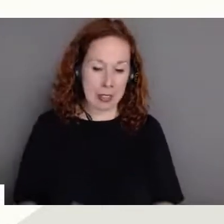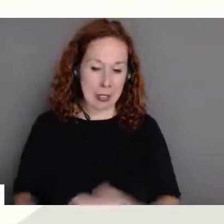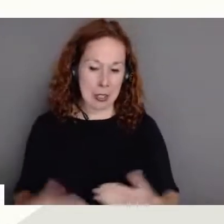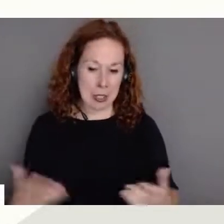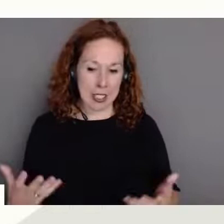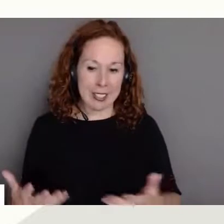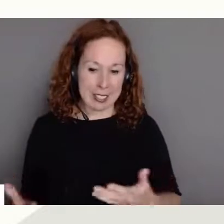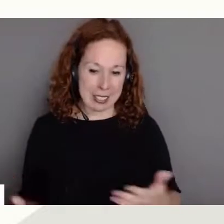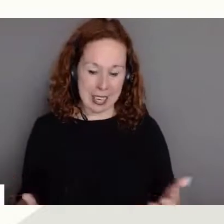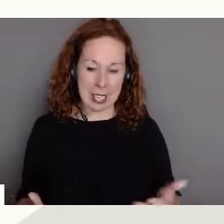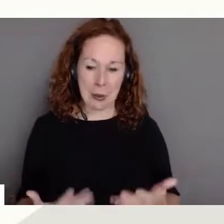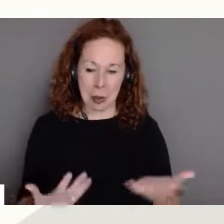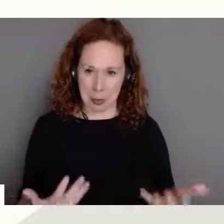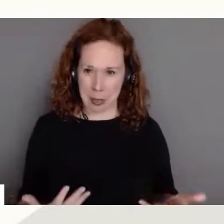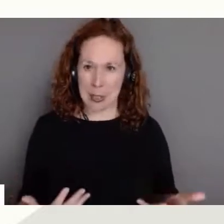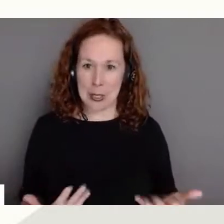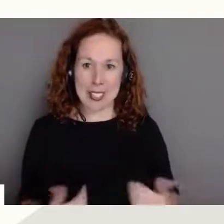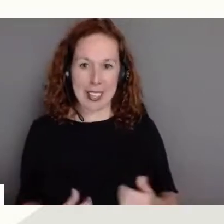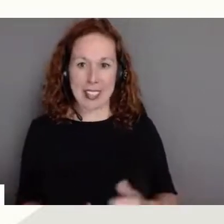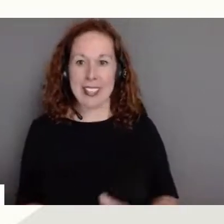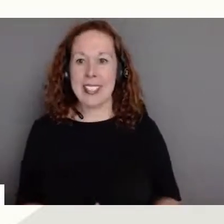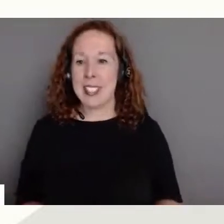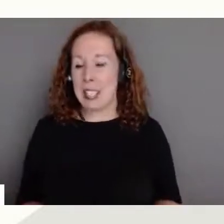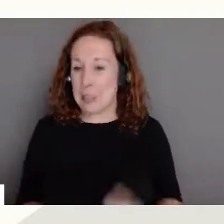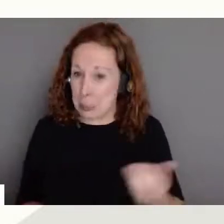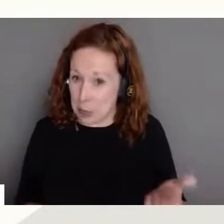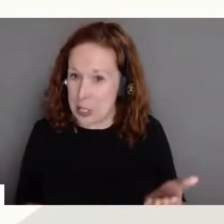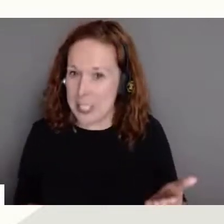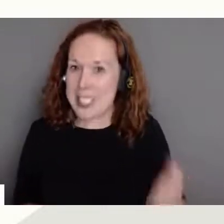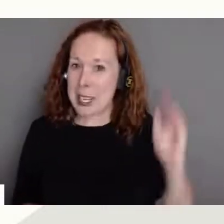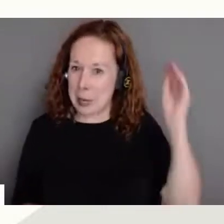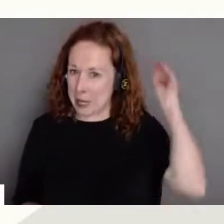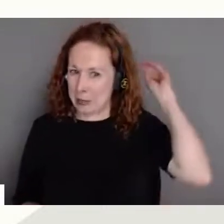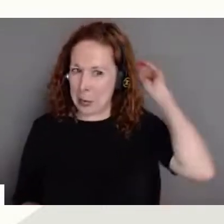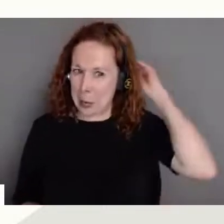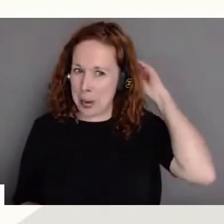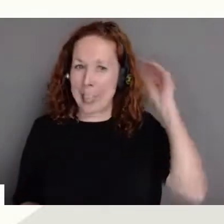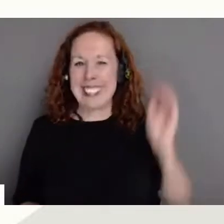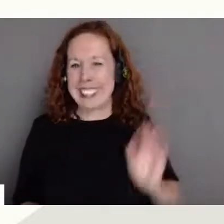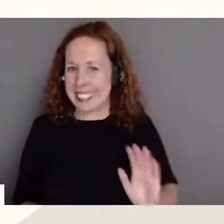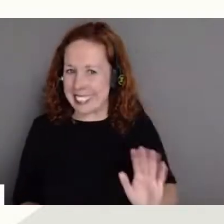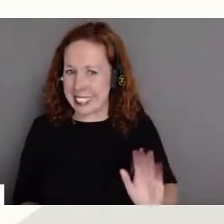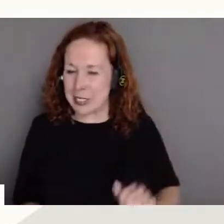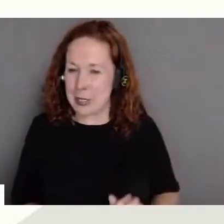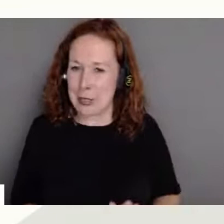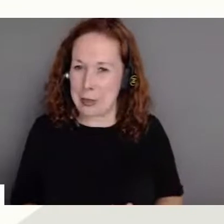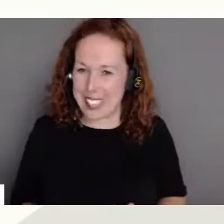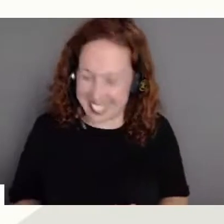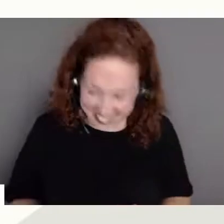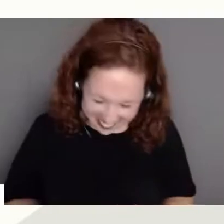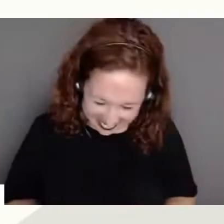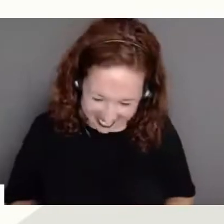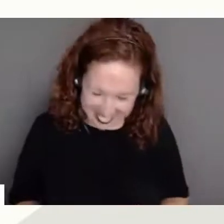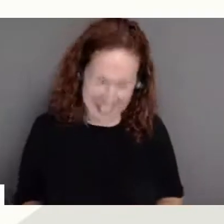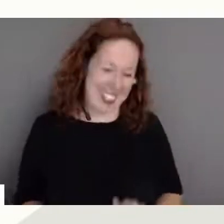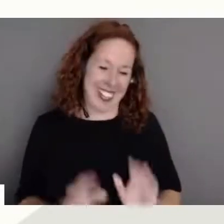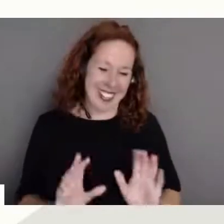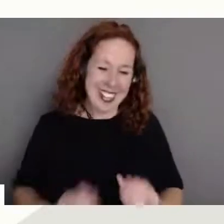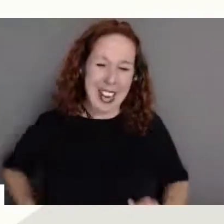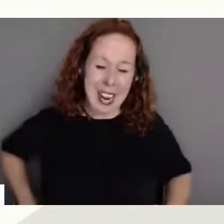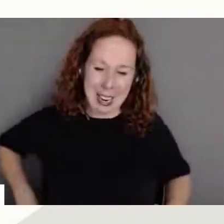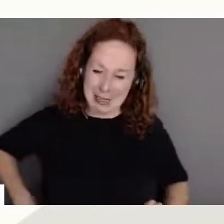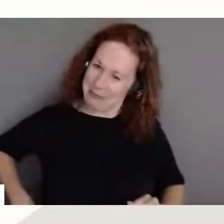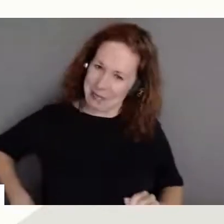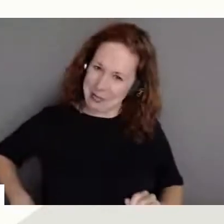in a Yeah. professional setting Mm, or a personal setting. If it's fair. a personal setting, I'm gonna file back, "Yeah, I don't know if I want." Just